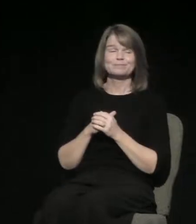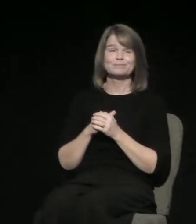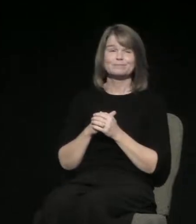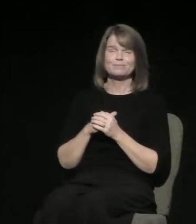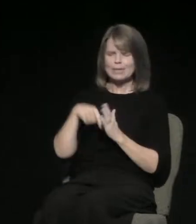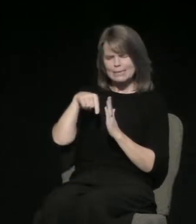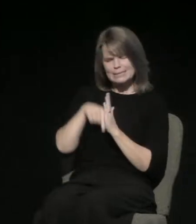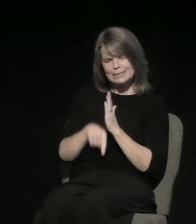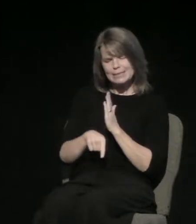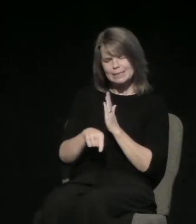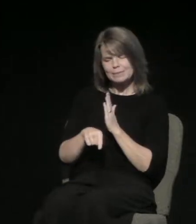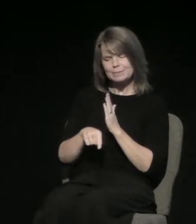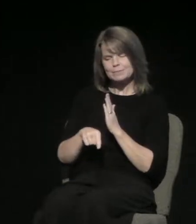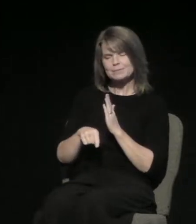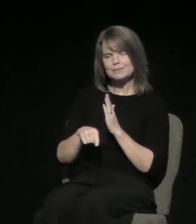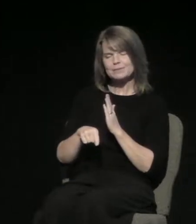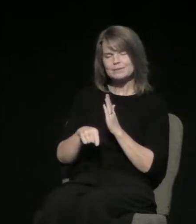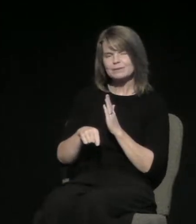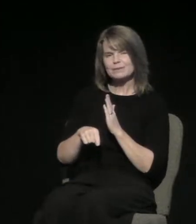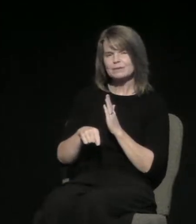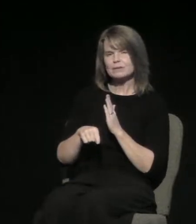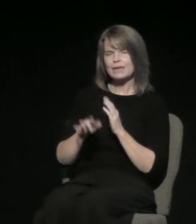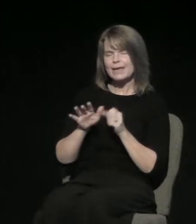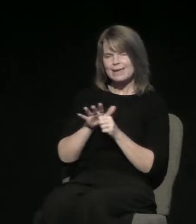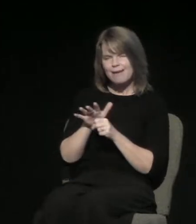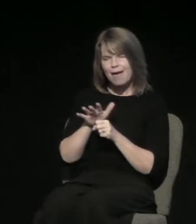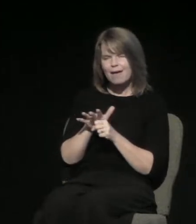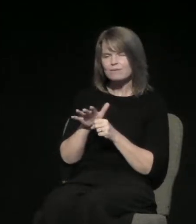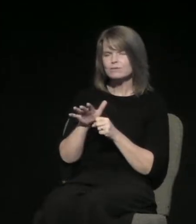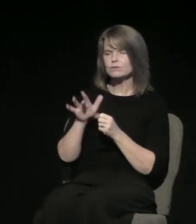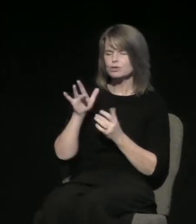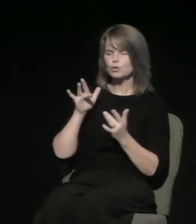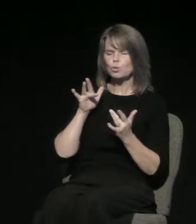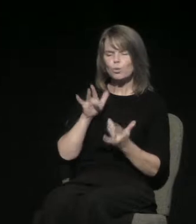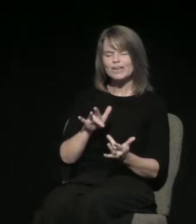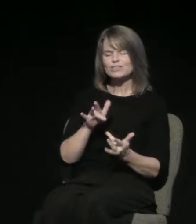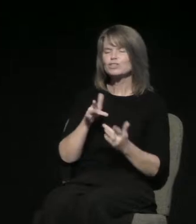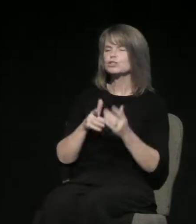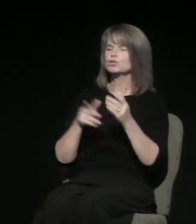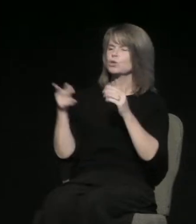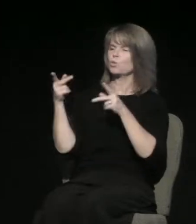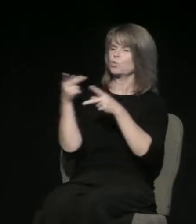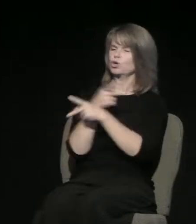And It's Deep Enough To Reach The Worst Center